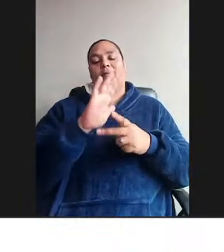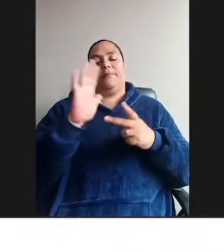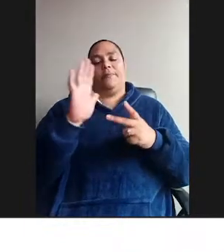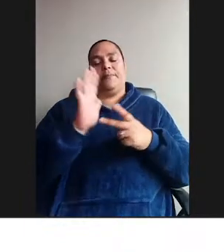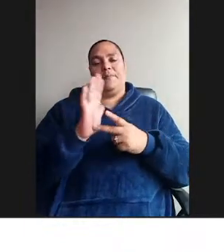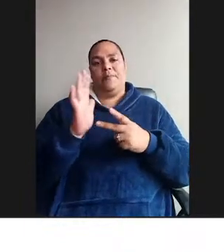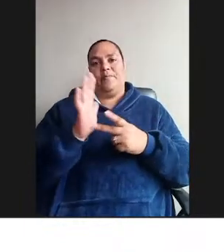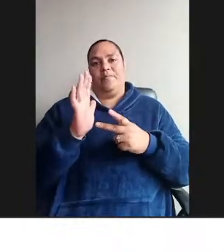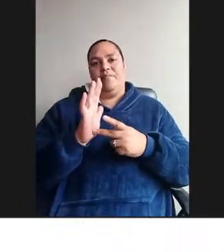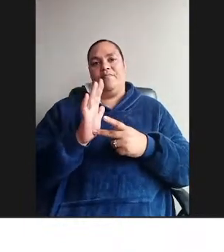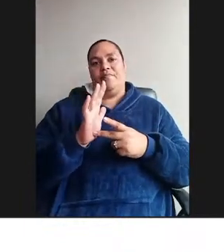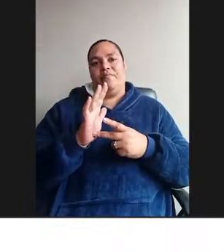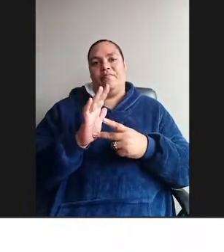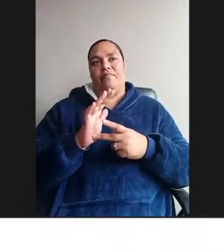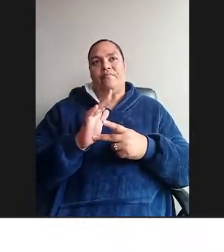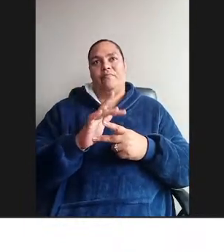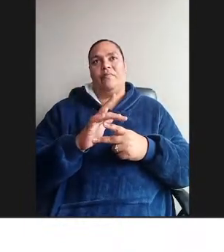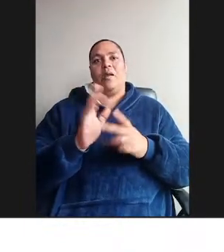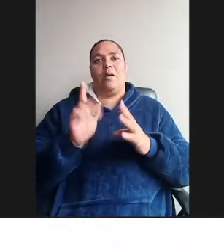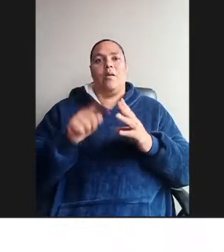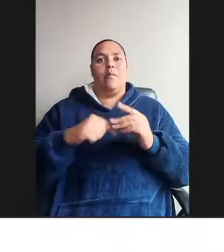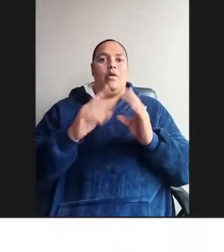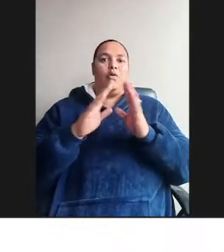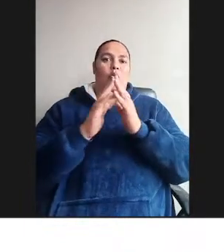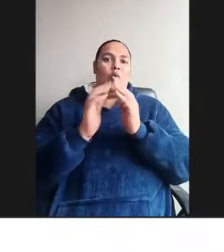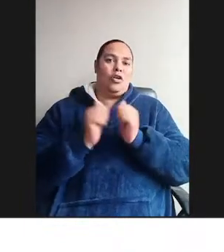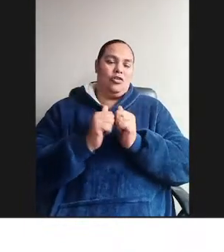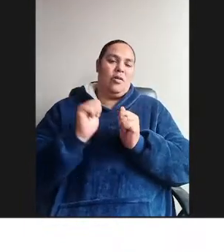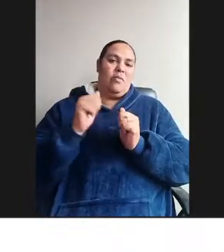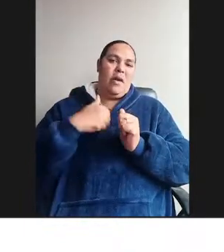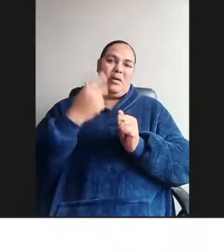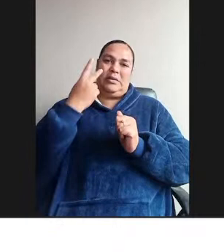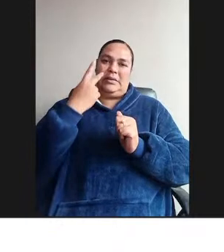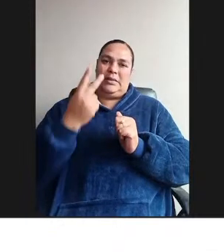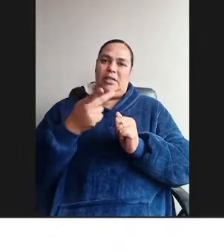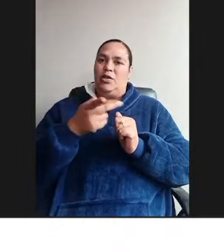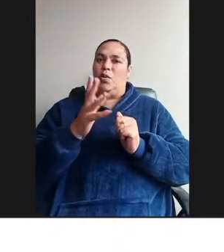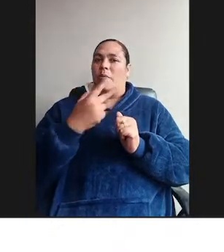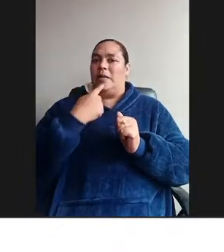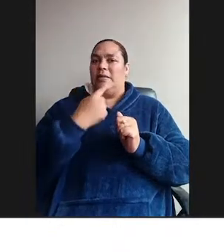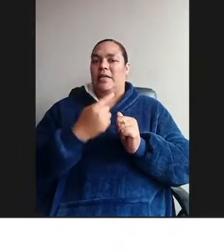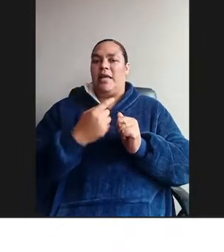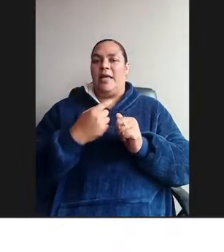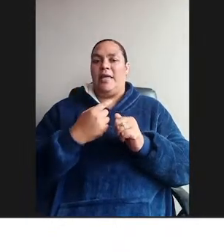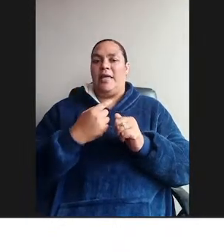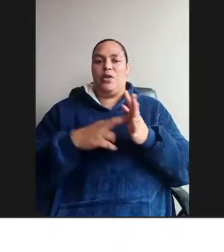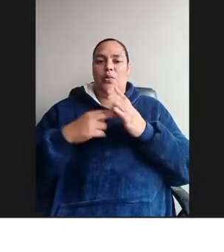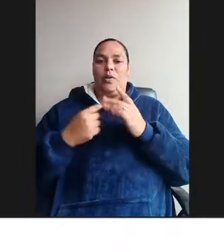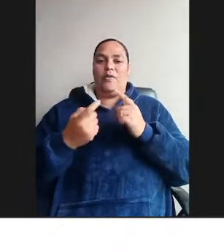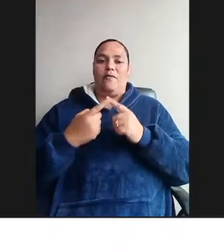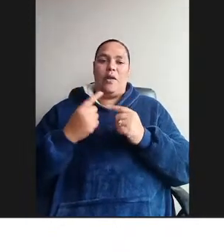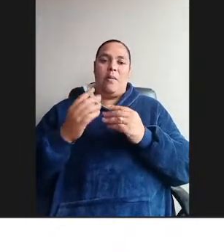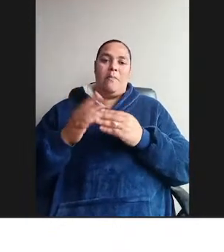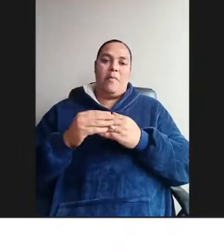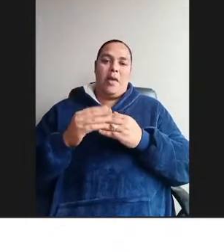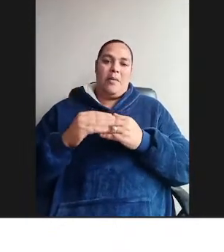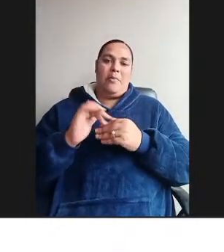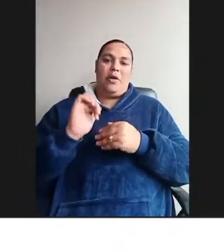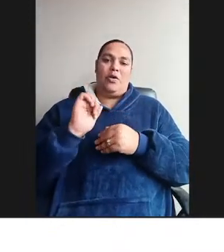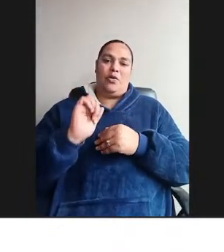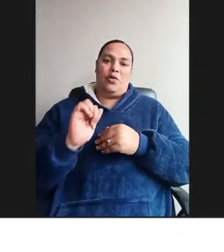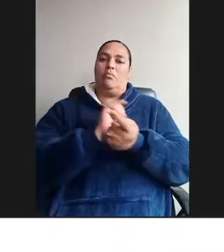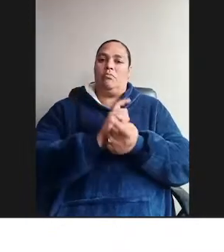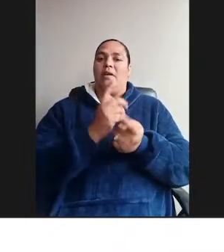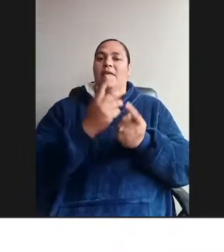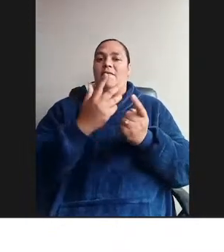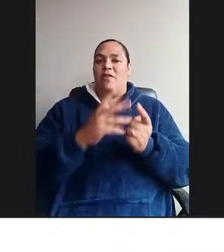terms of workshops, I note that you say that the 3 requests from members has been met. How